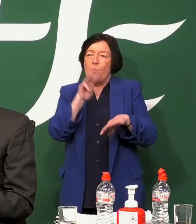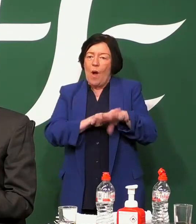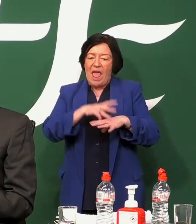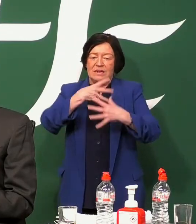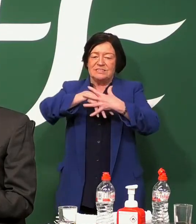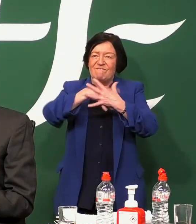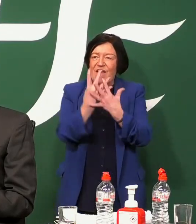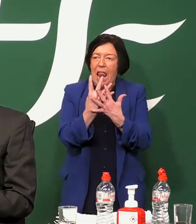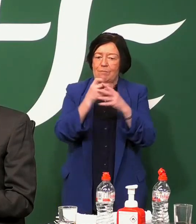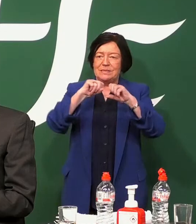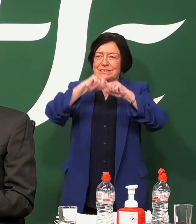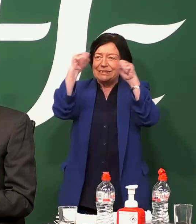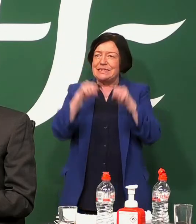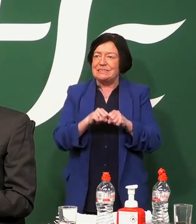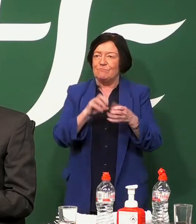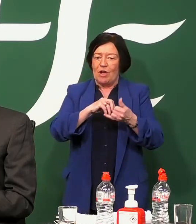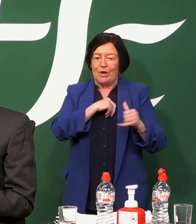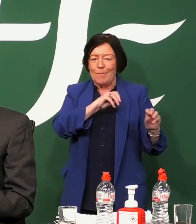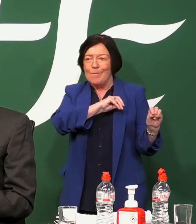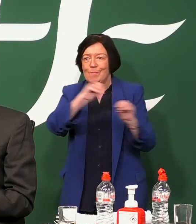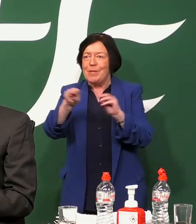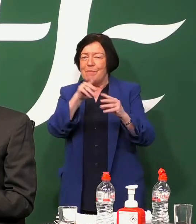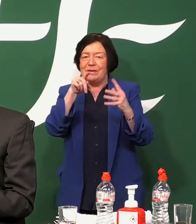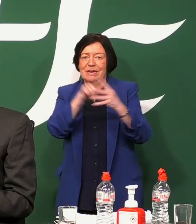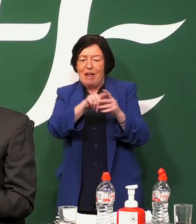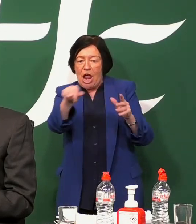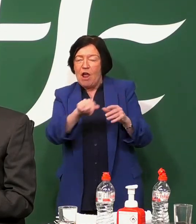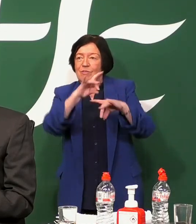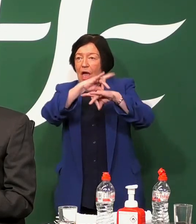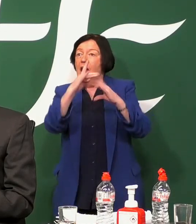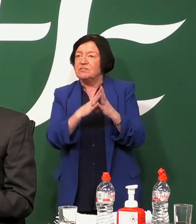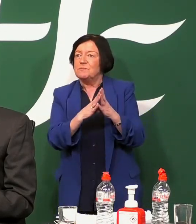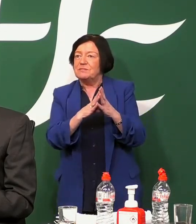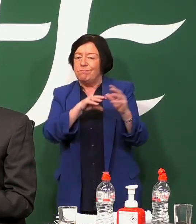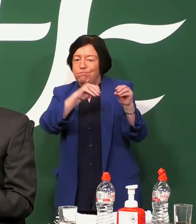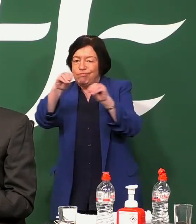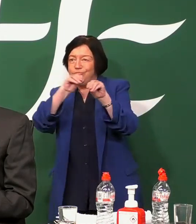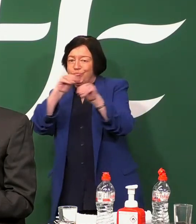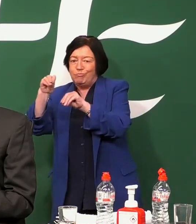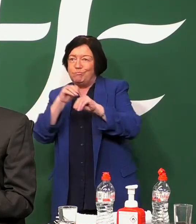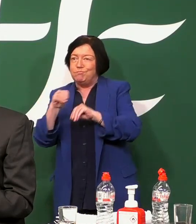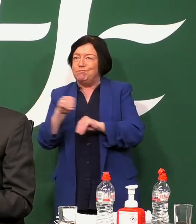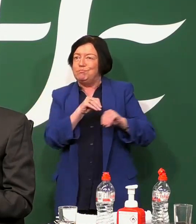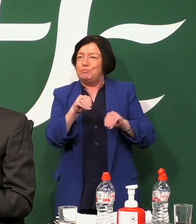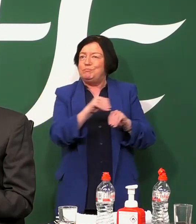well-developed system for trying to get people through the hospital. We do make, as I said,